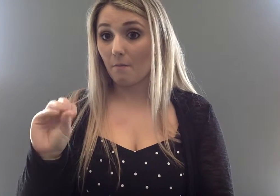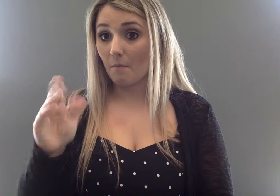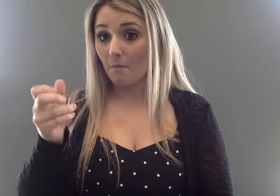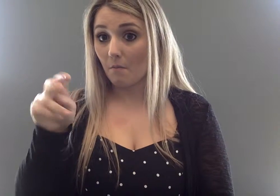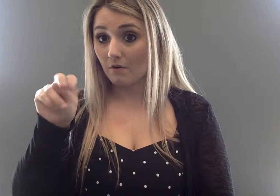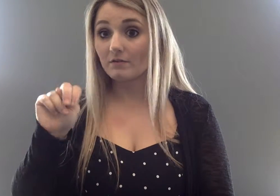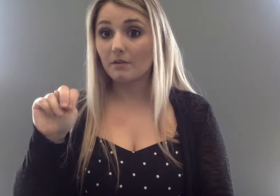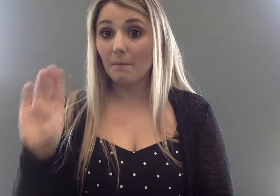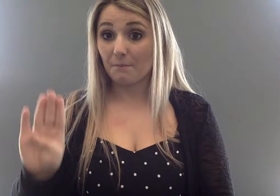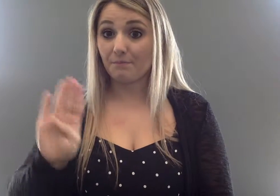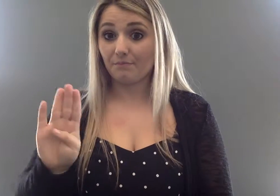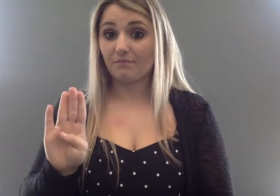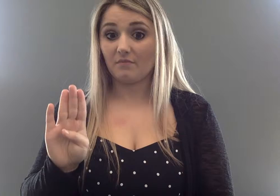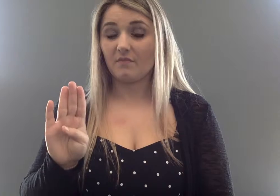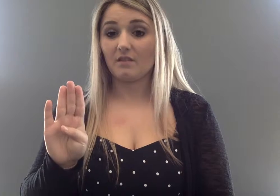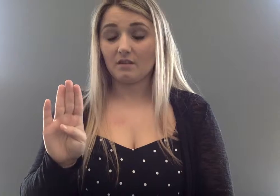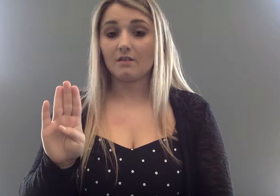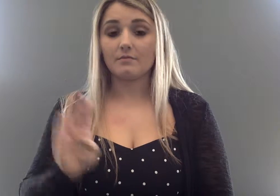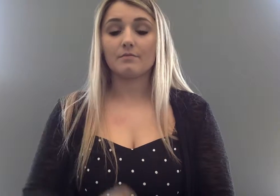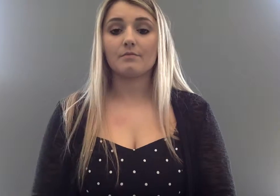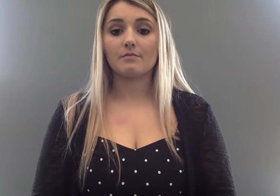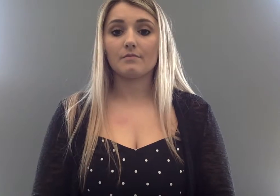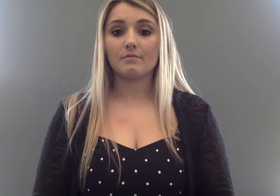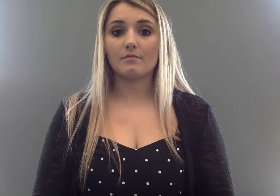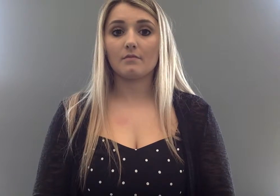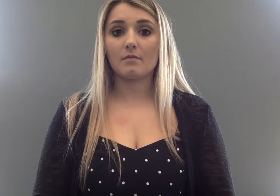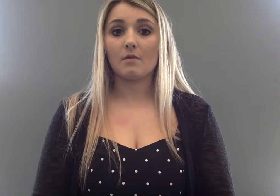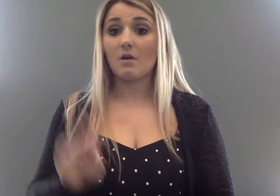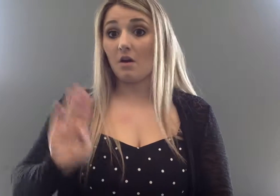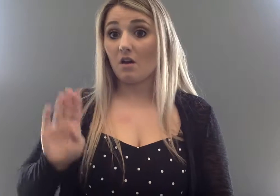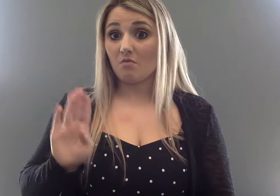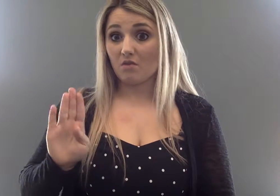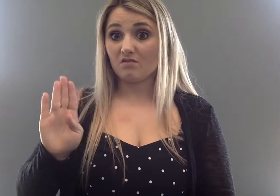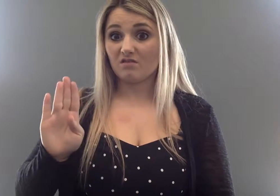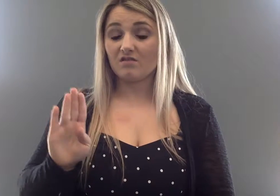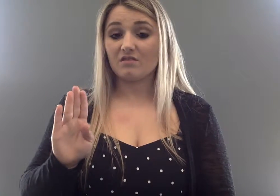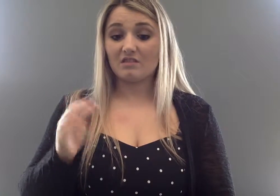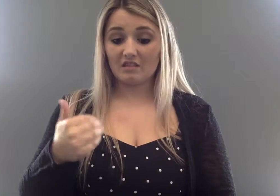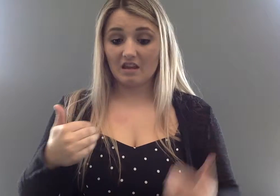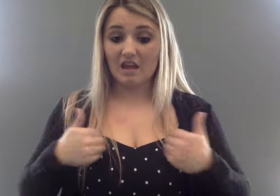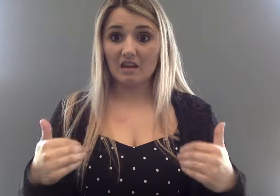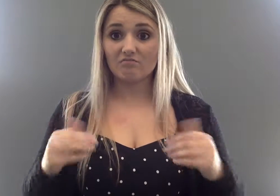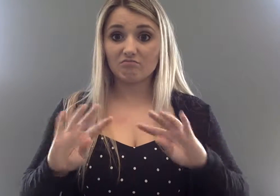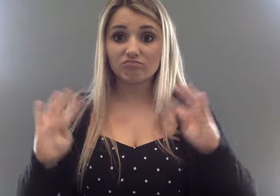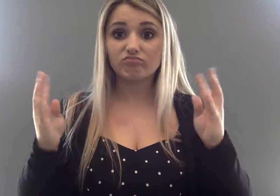And he surrounds the city with his troops. But something's missing. What still isn't there?